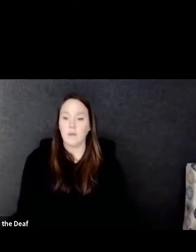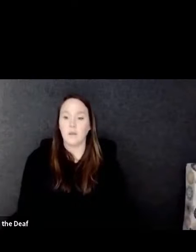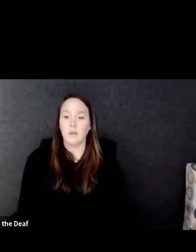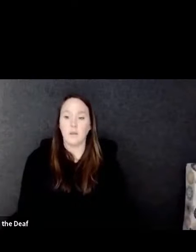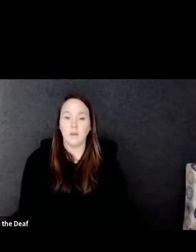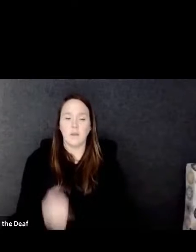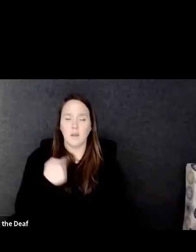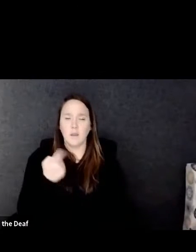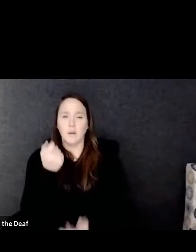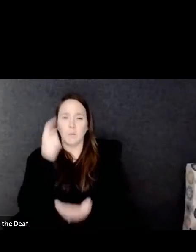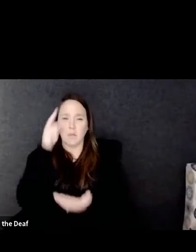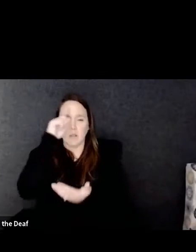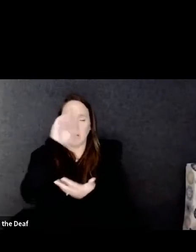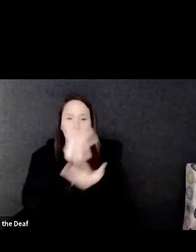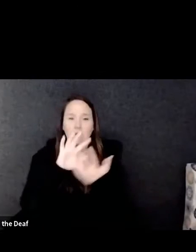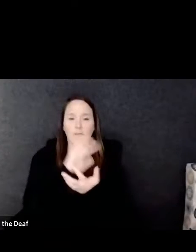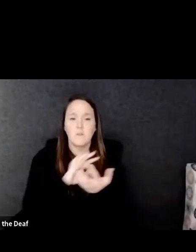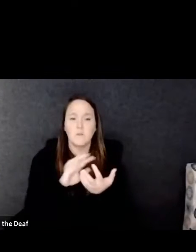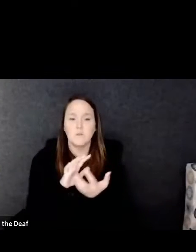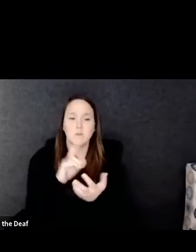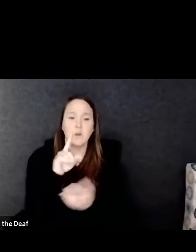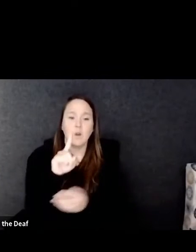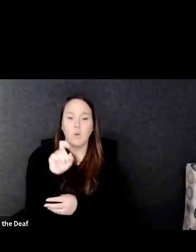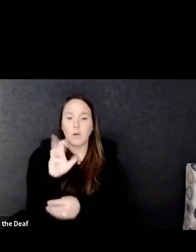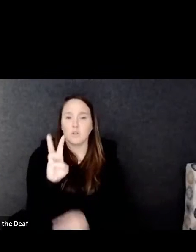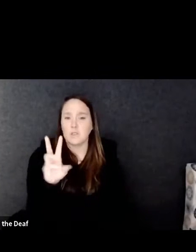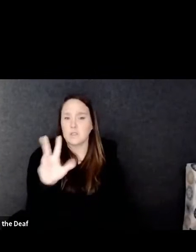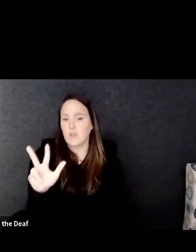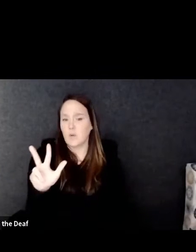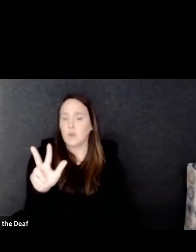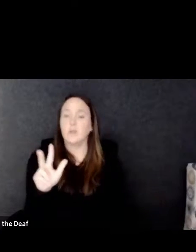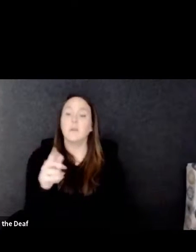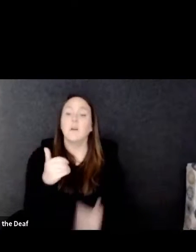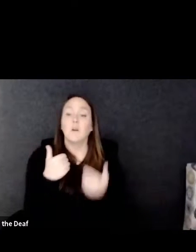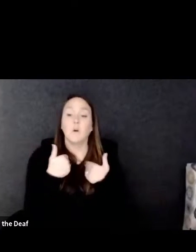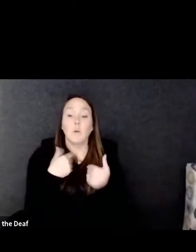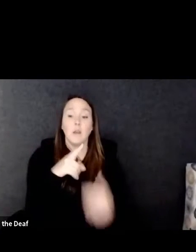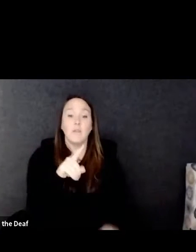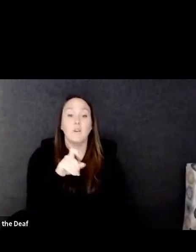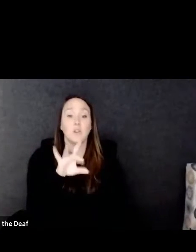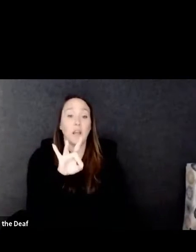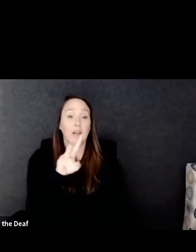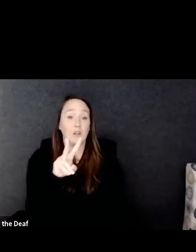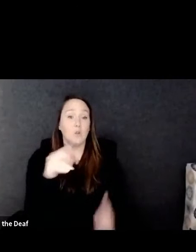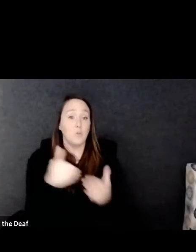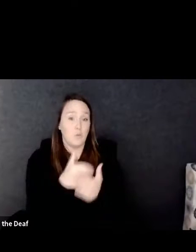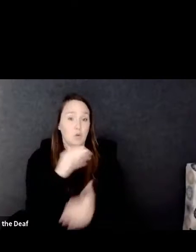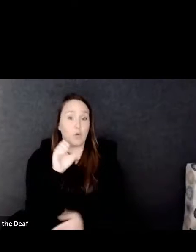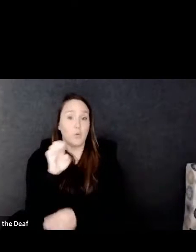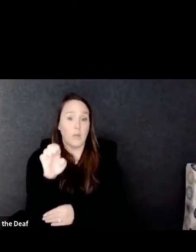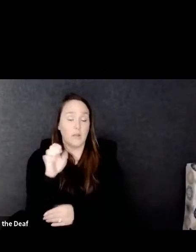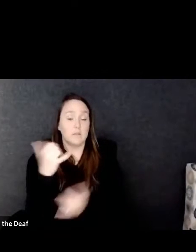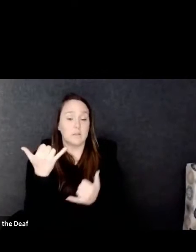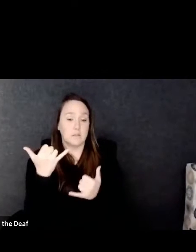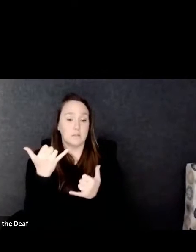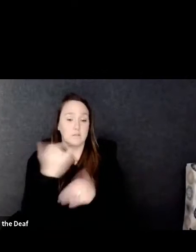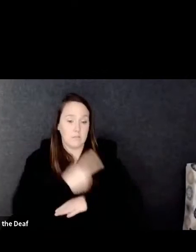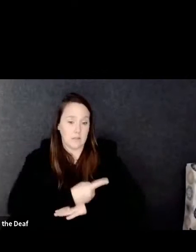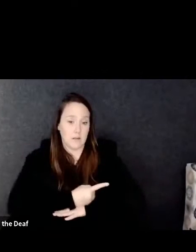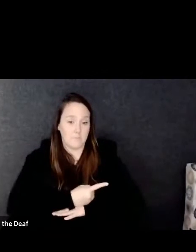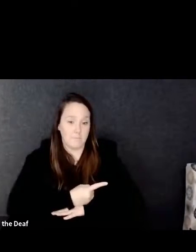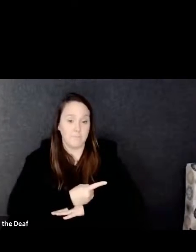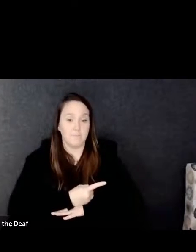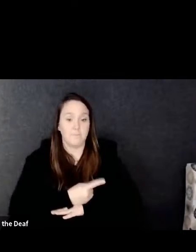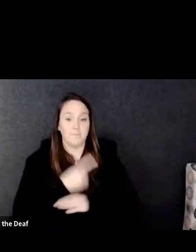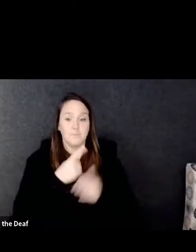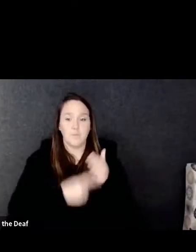a little confused. The 163 was that we had 182 new cases today, yesterday. right? Yes. What was